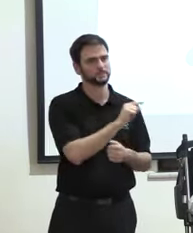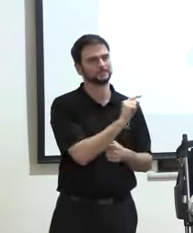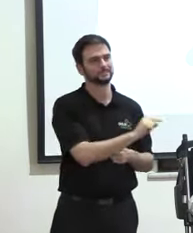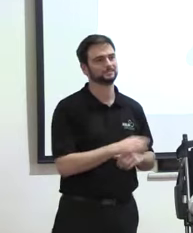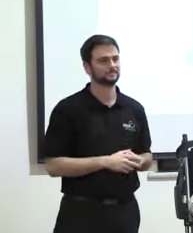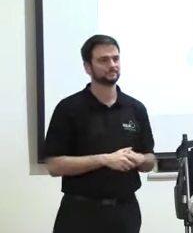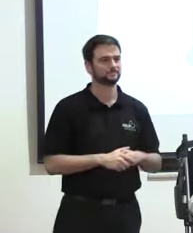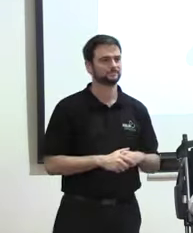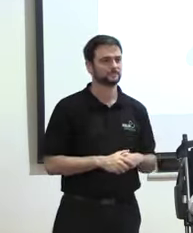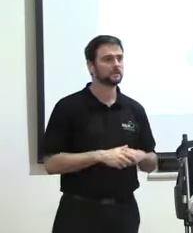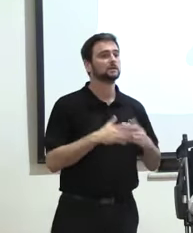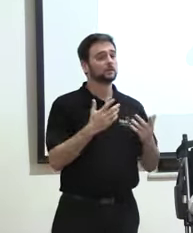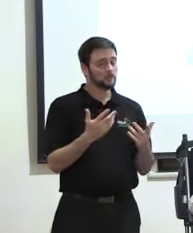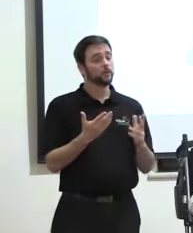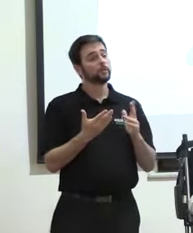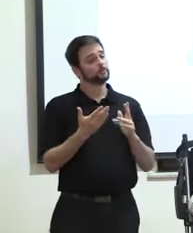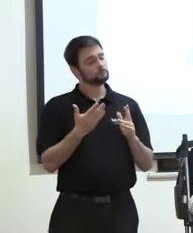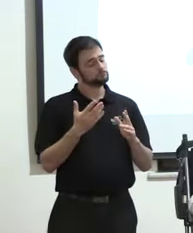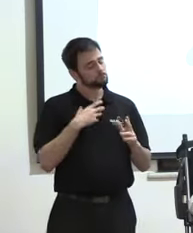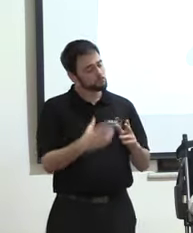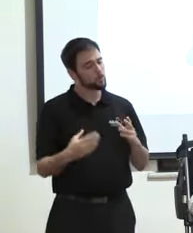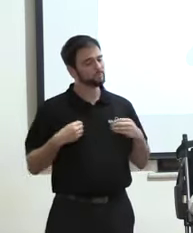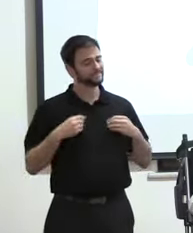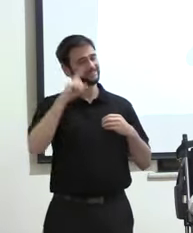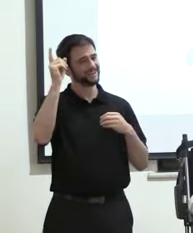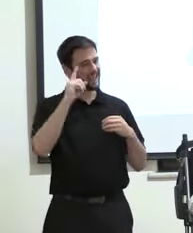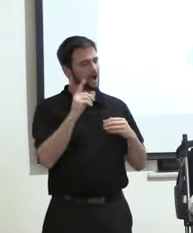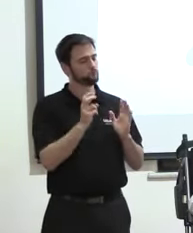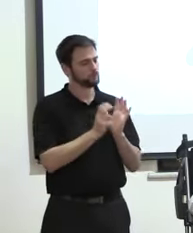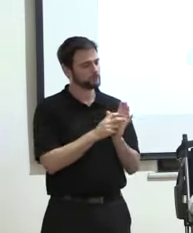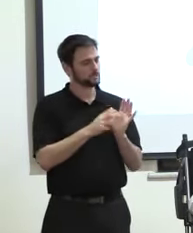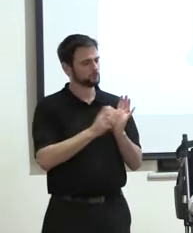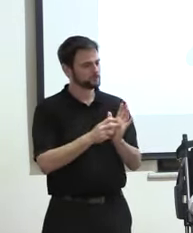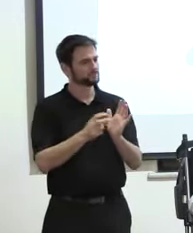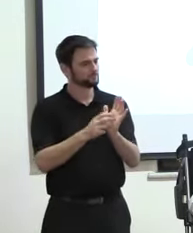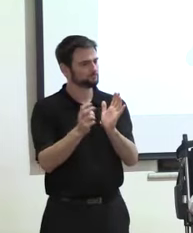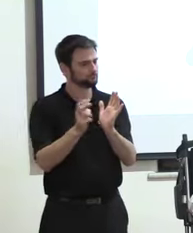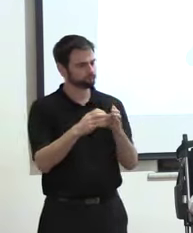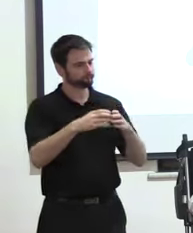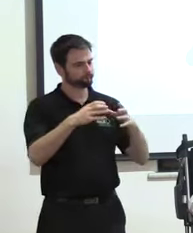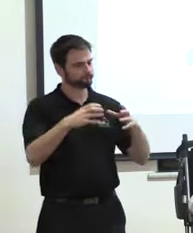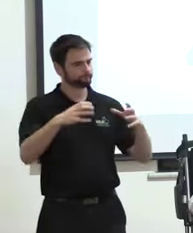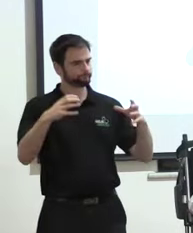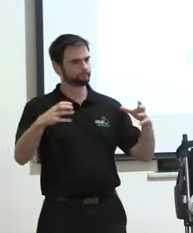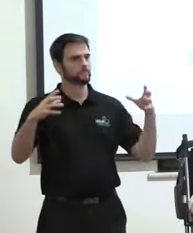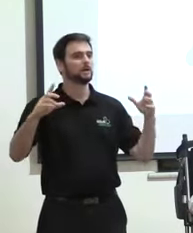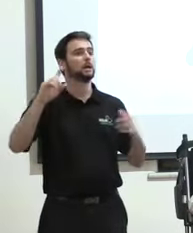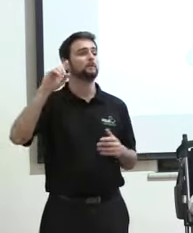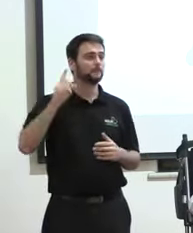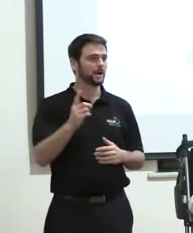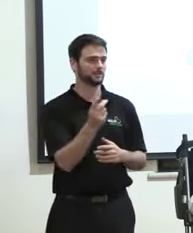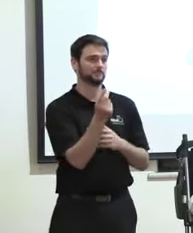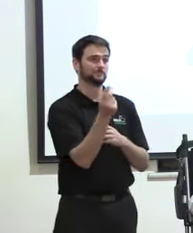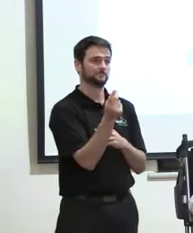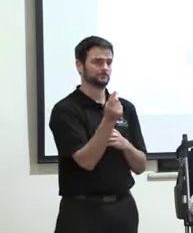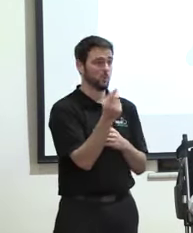time, businesses are registering, which is good, but there's always going to be a bit of delay until everyone gets their systems